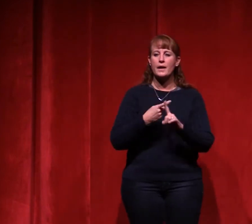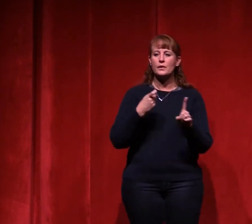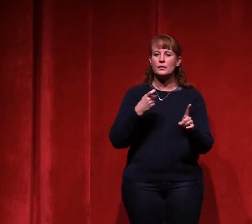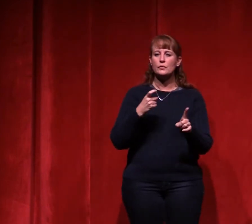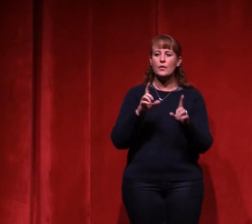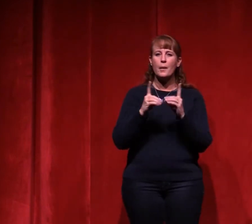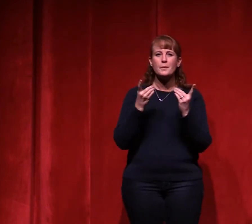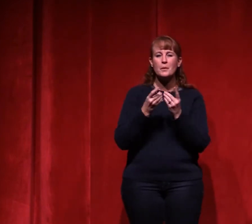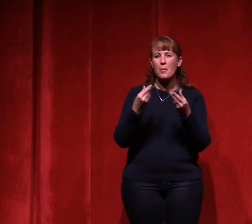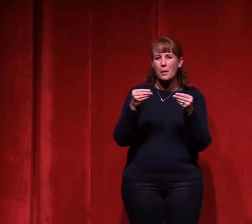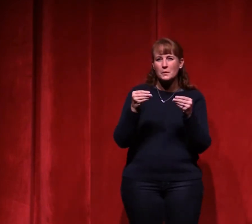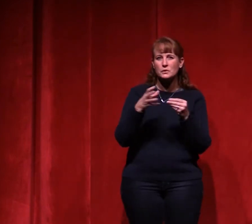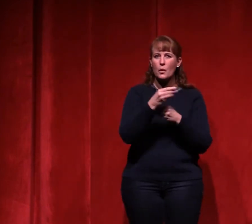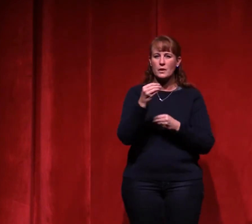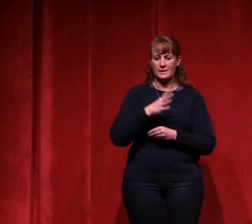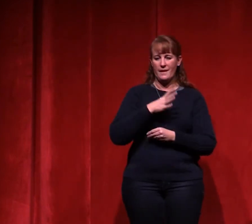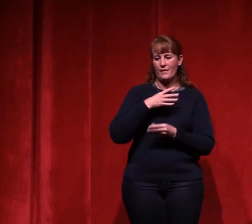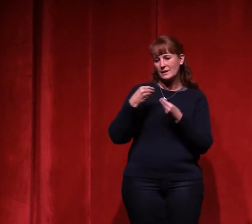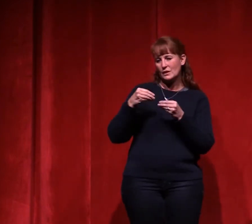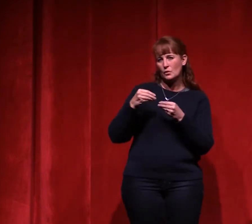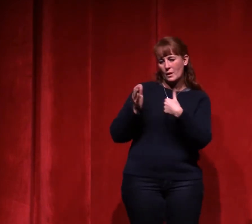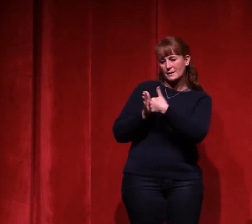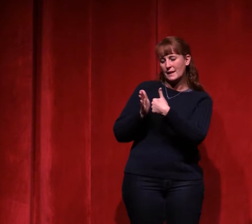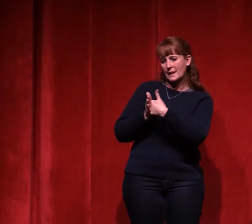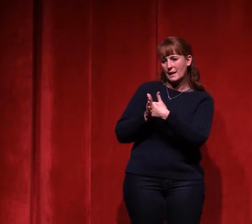stores and boutiques in the adjacent showroom.